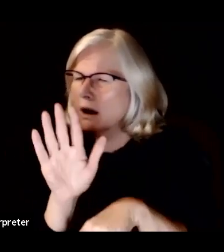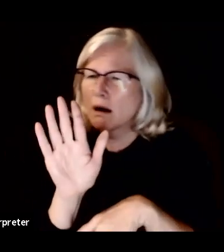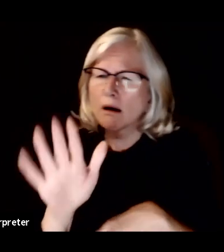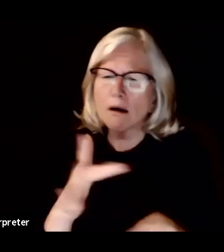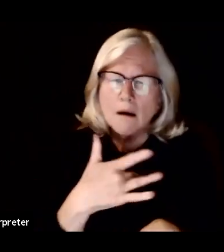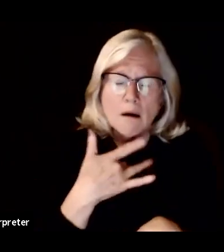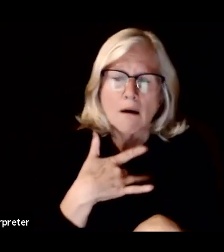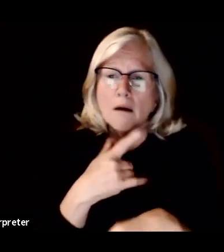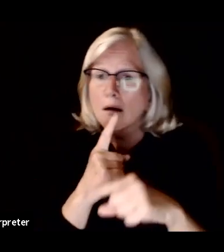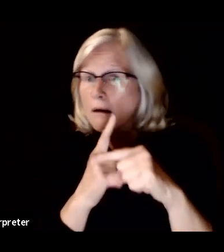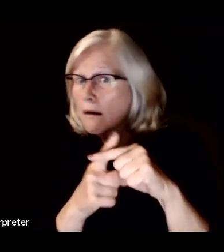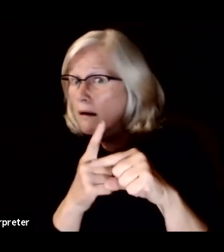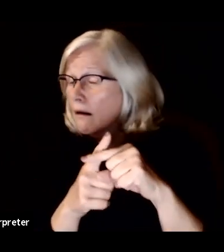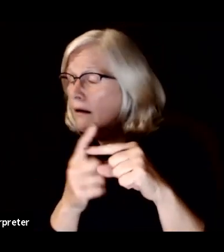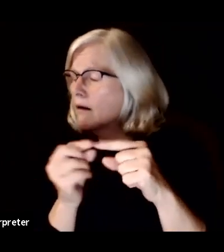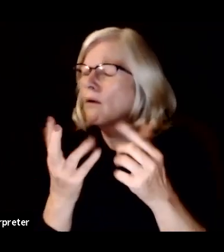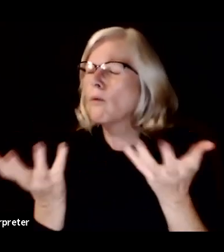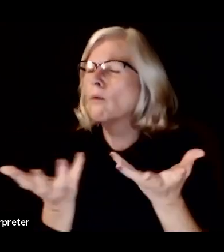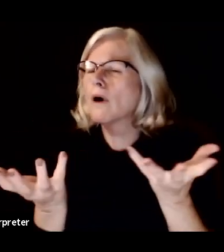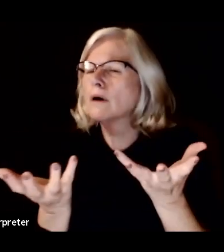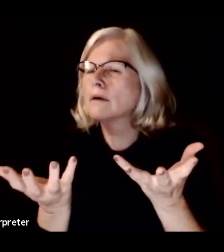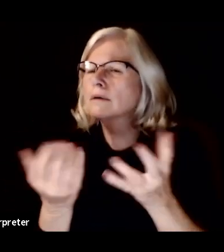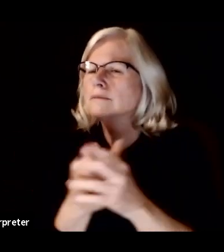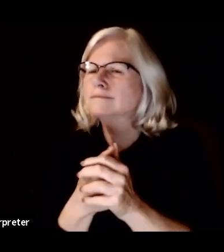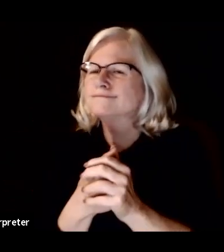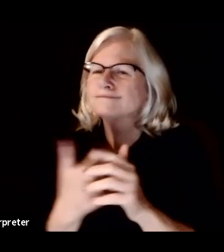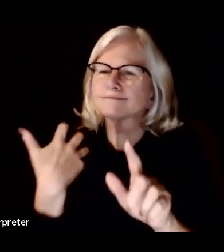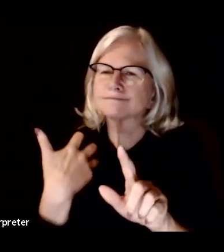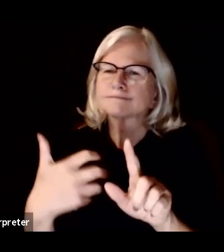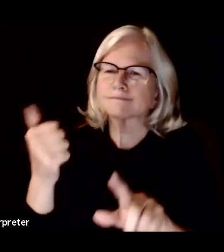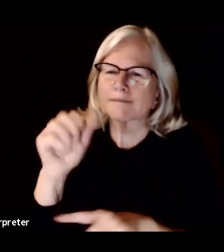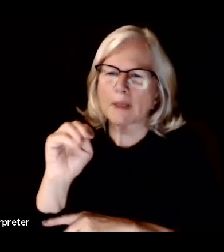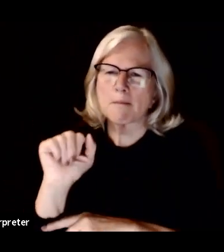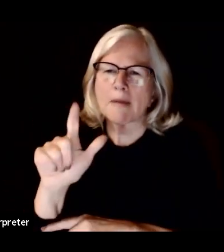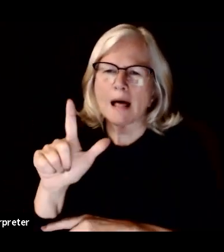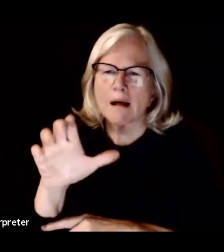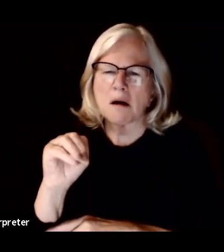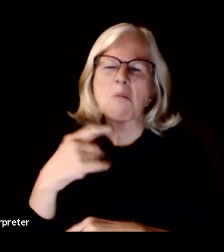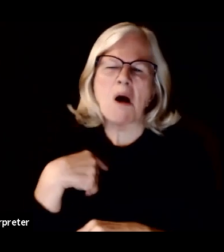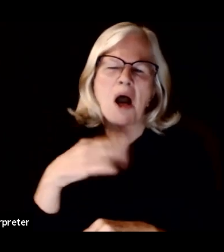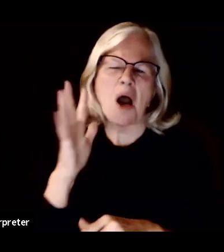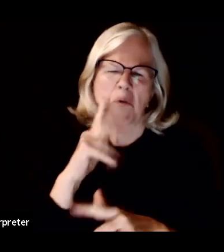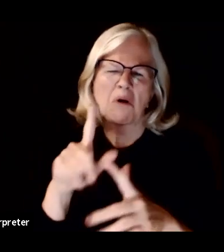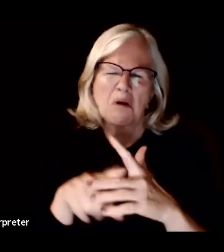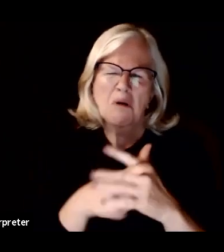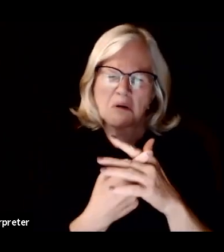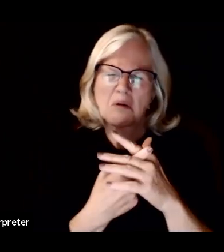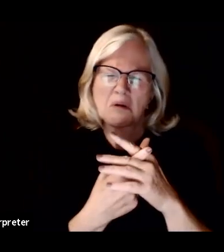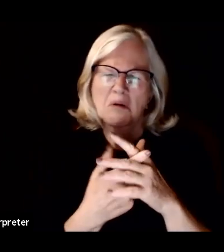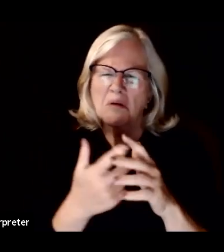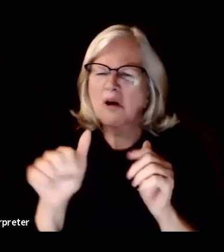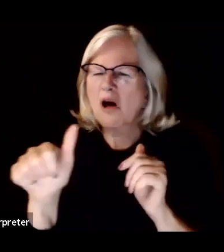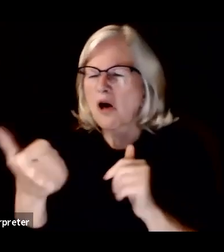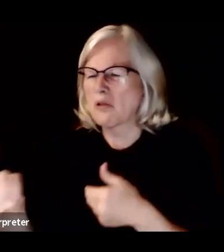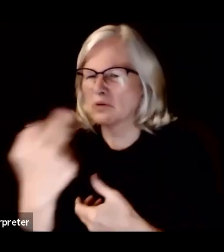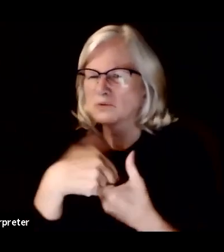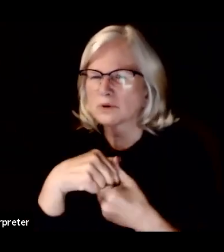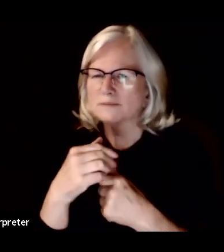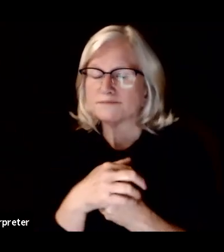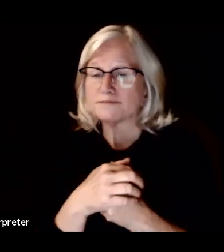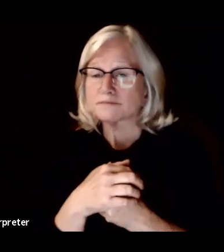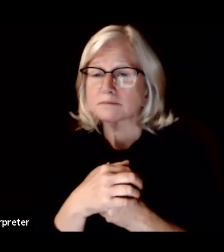Well, this is Commissioner Malcolm. I'll start. Certainly invite Ruth or Chris to comment as well. We've appreciated the high school